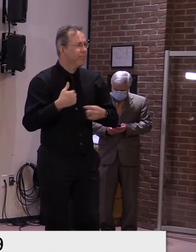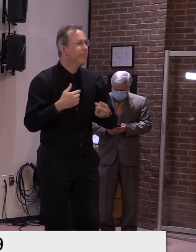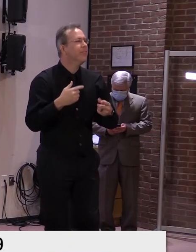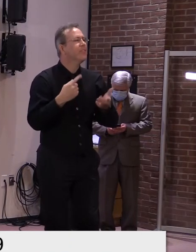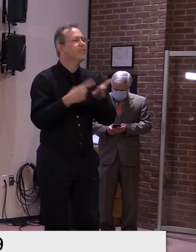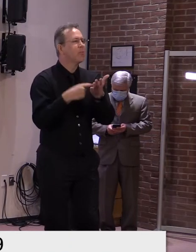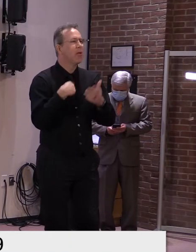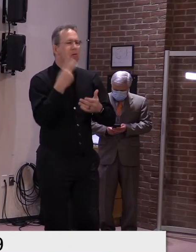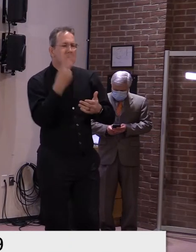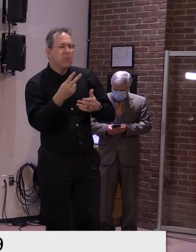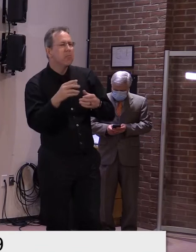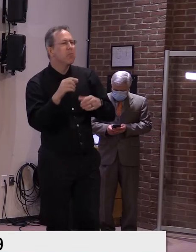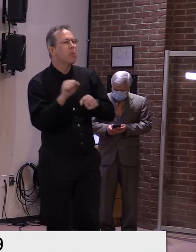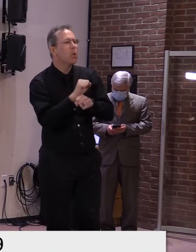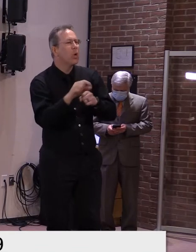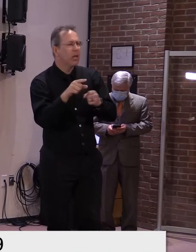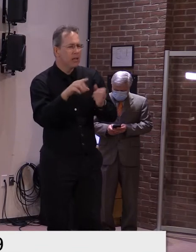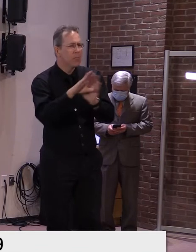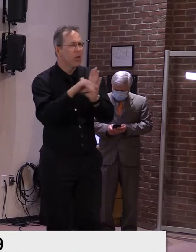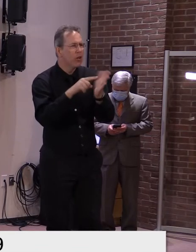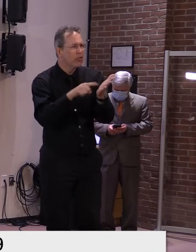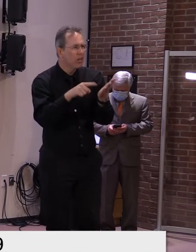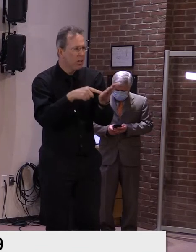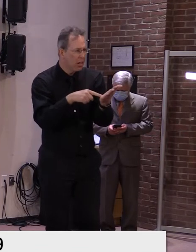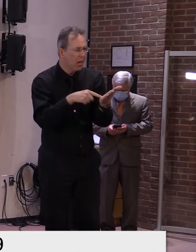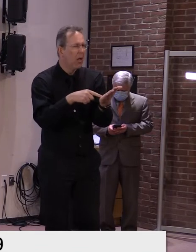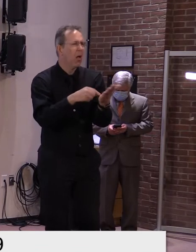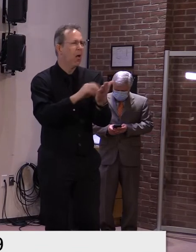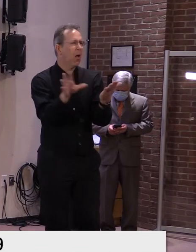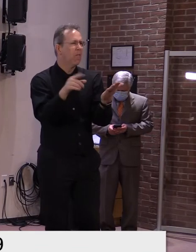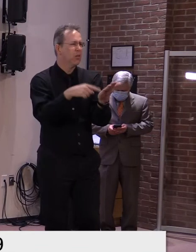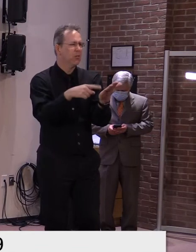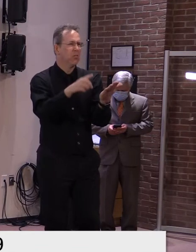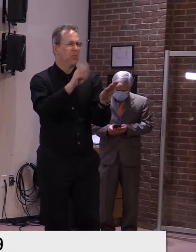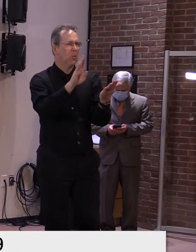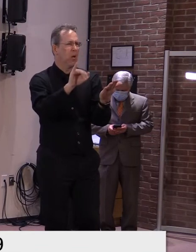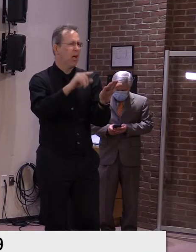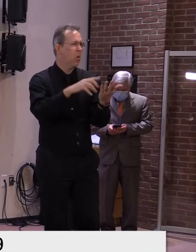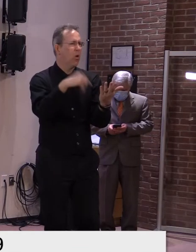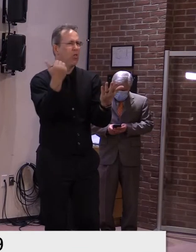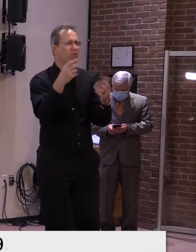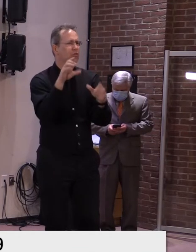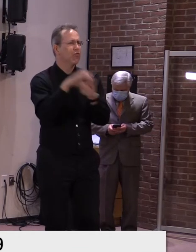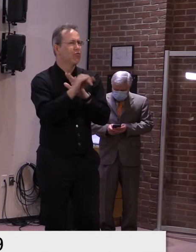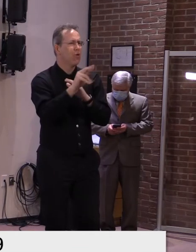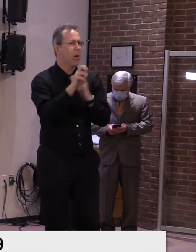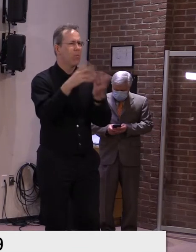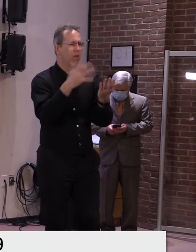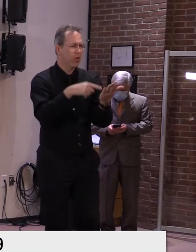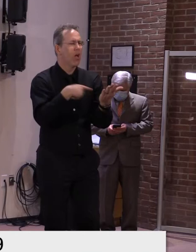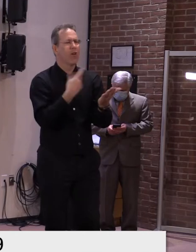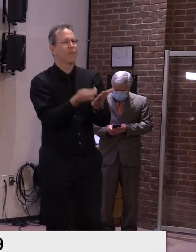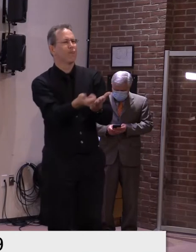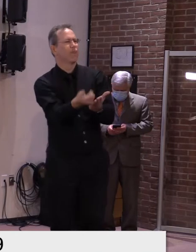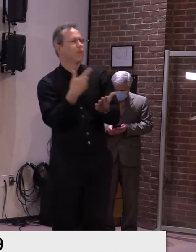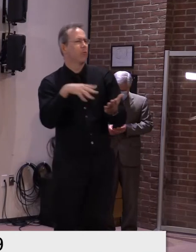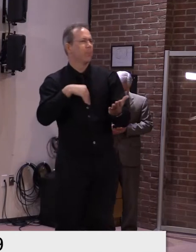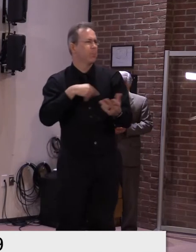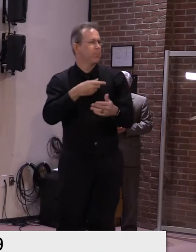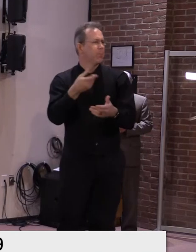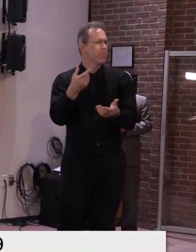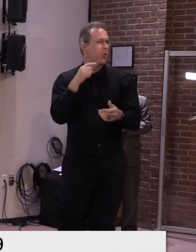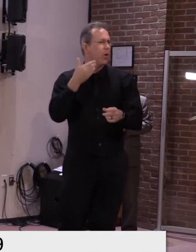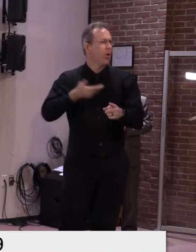are immediate disqualifiers for employment, but there's opportunity for discretion in terms of decision-making